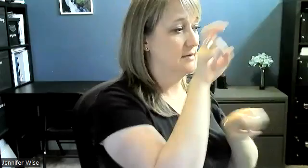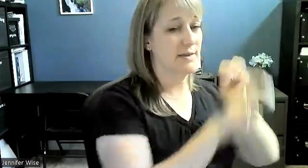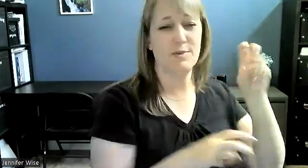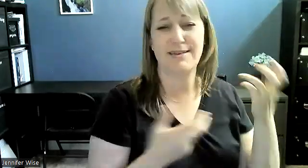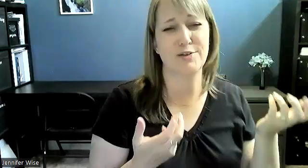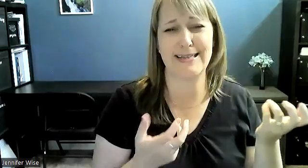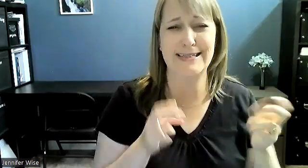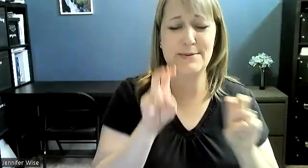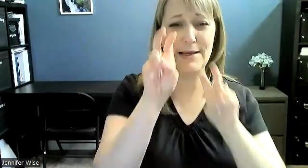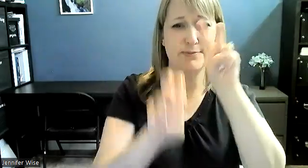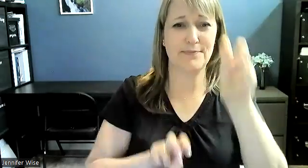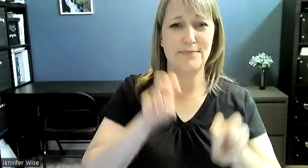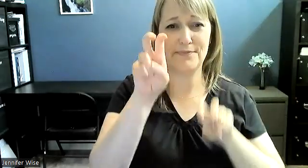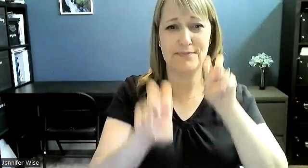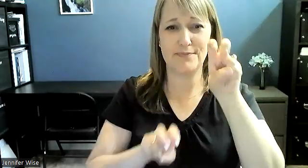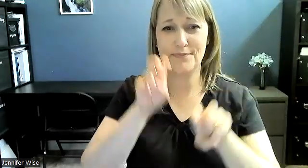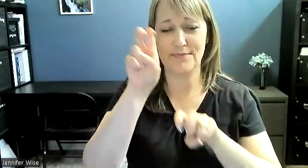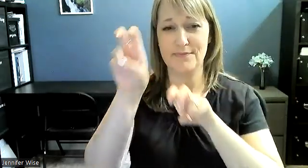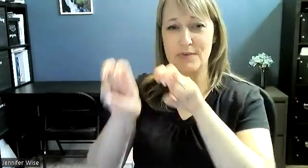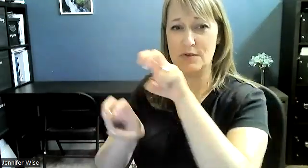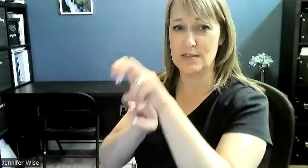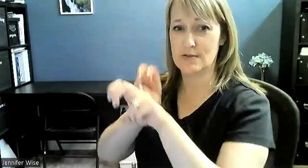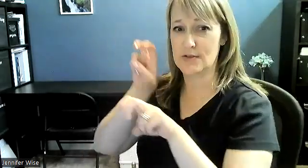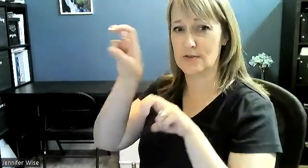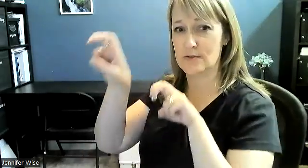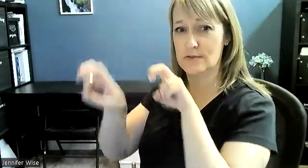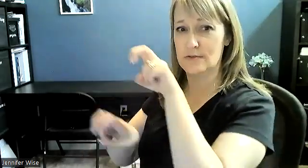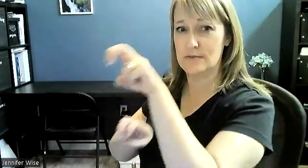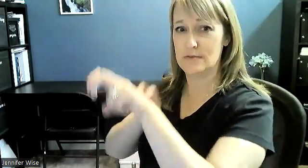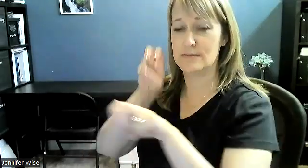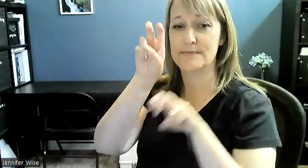That's what that looks like to me. So just little circles.